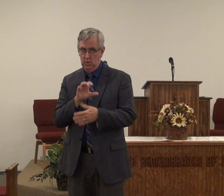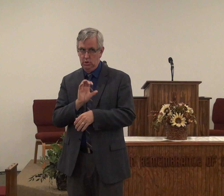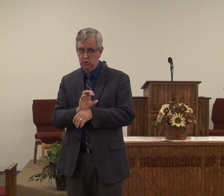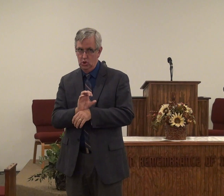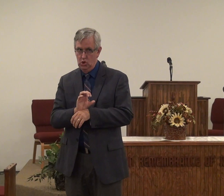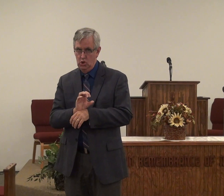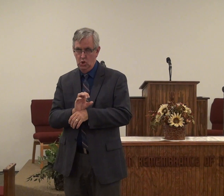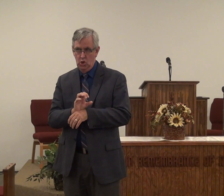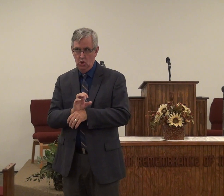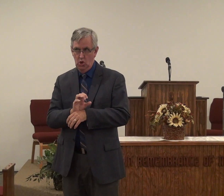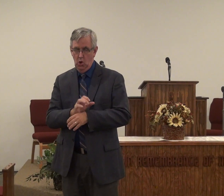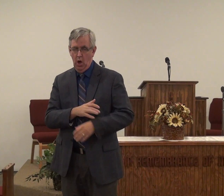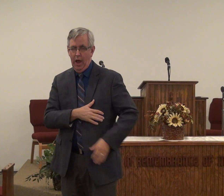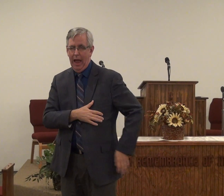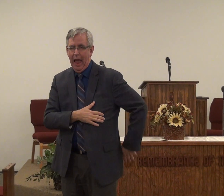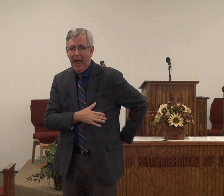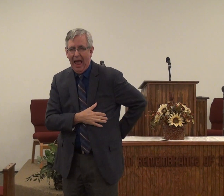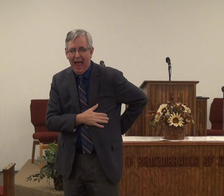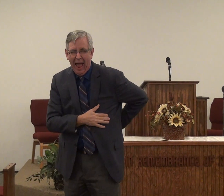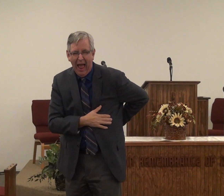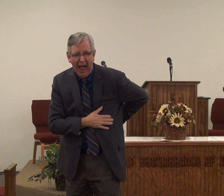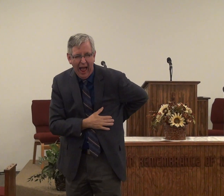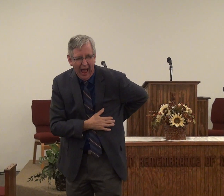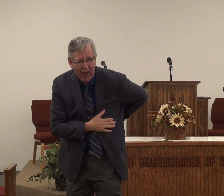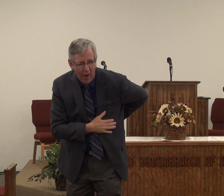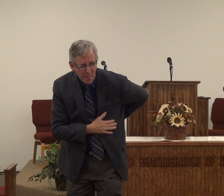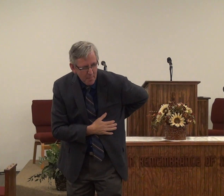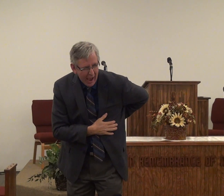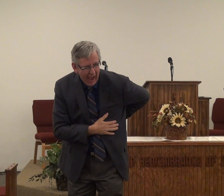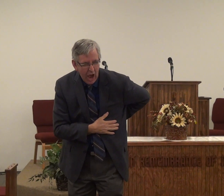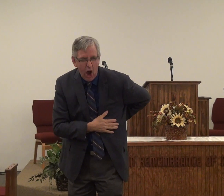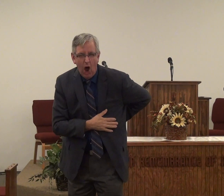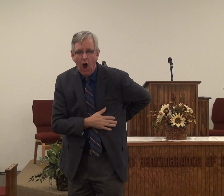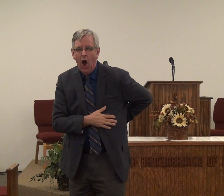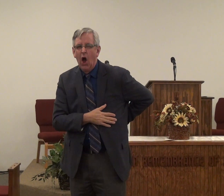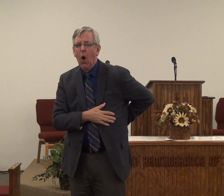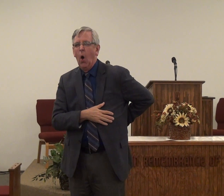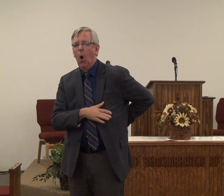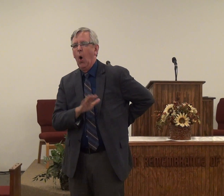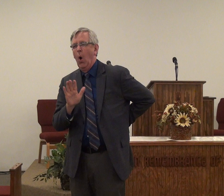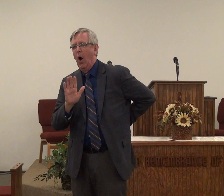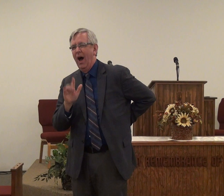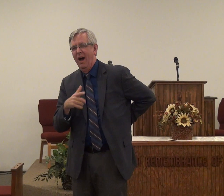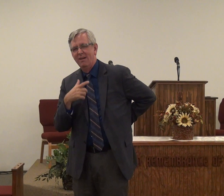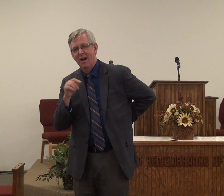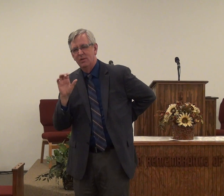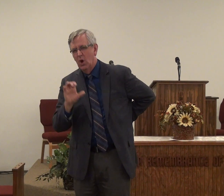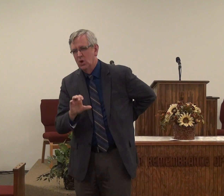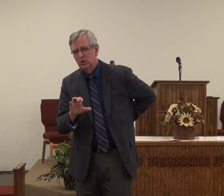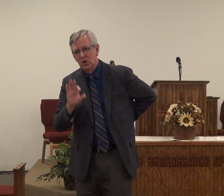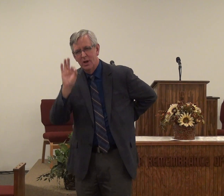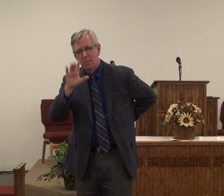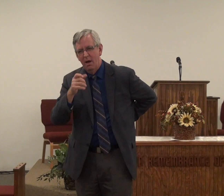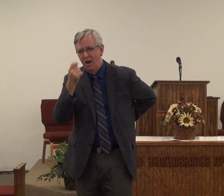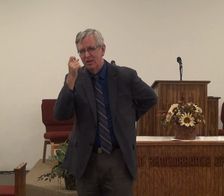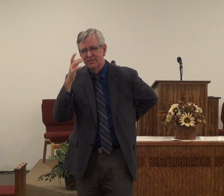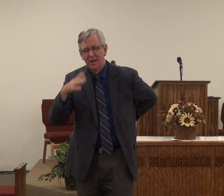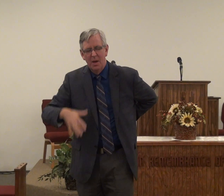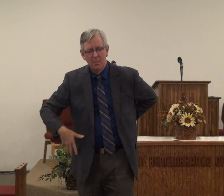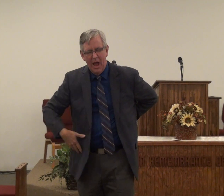it's Wednesday night Bible study. Church tonight. Oh, my back. Oh, my back. I don't think I can go to church.